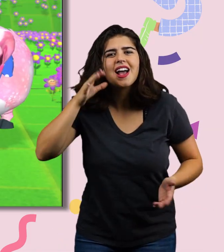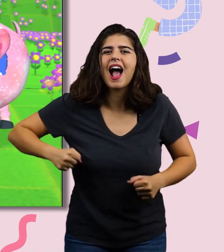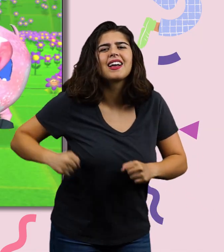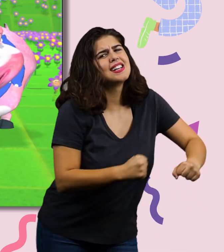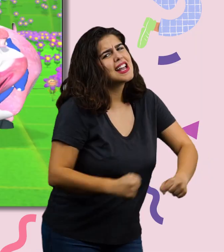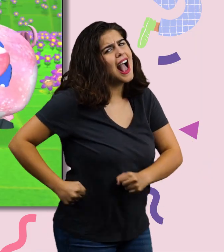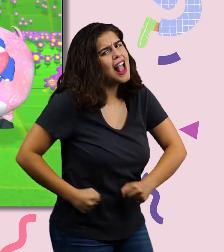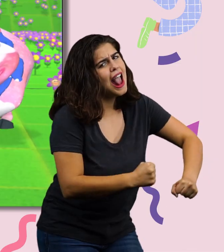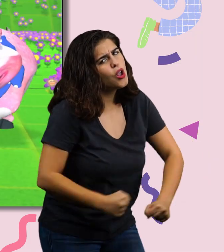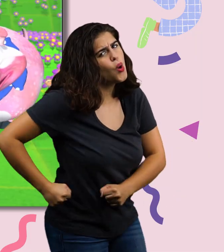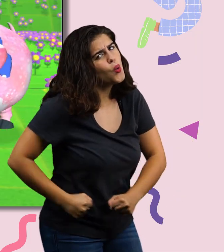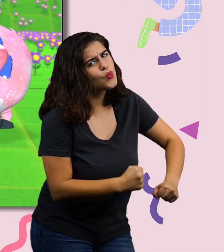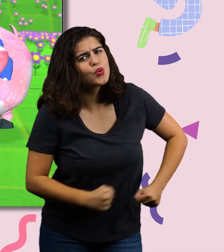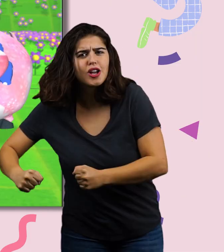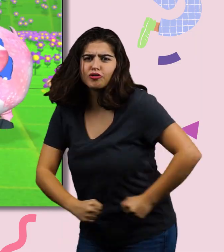farm,